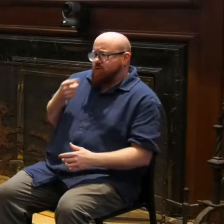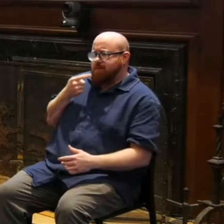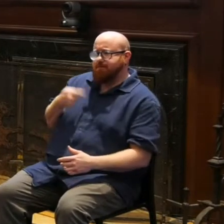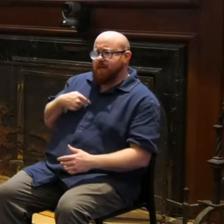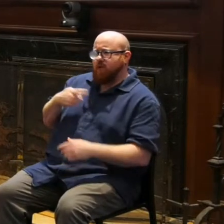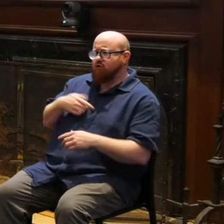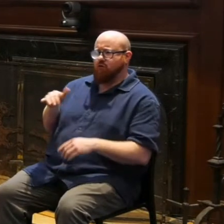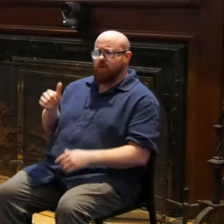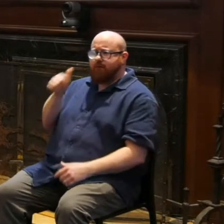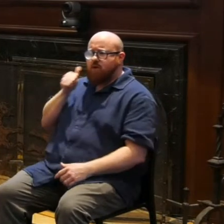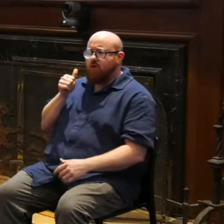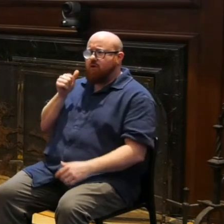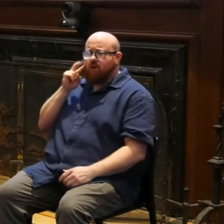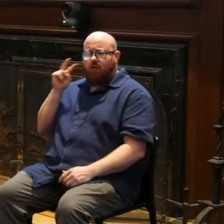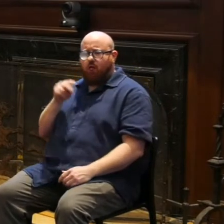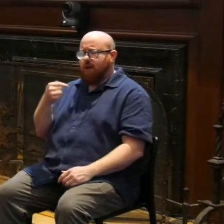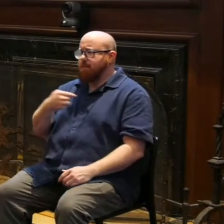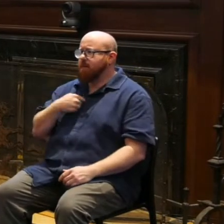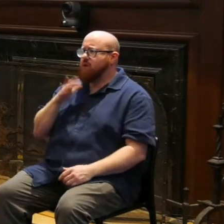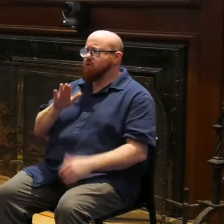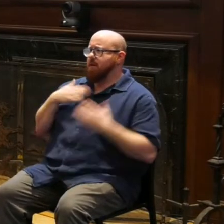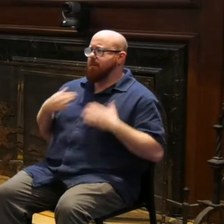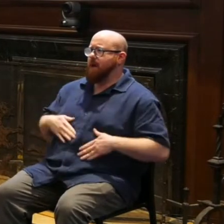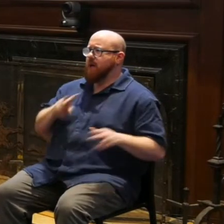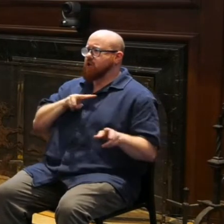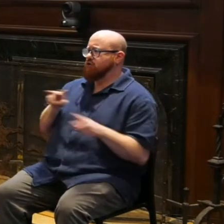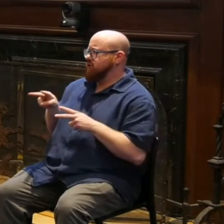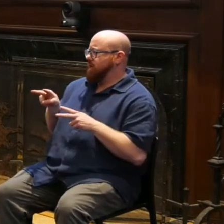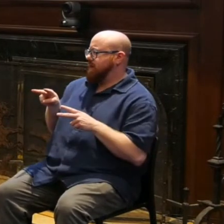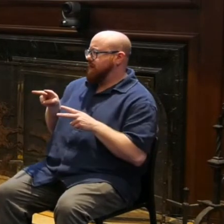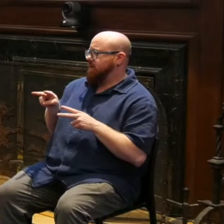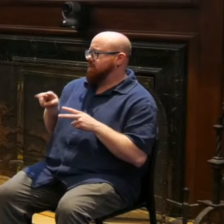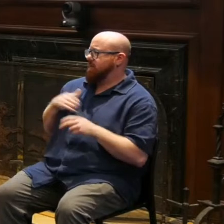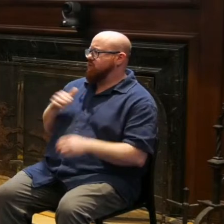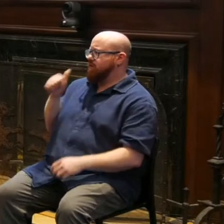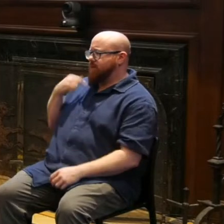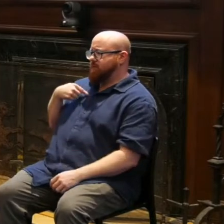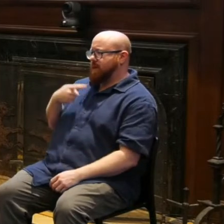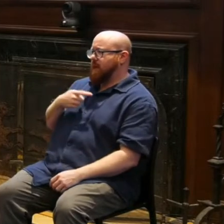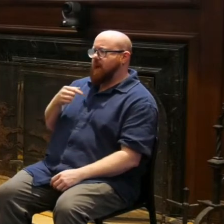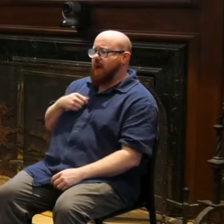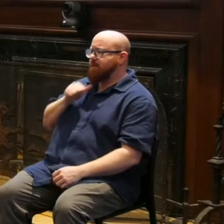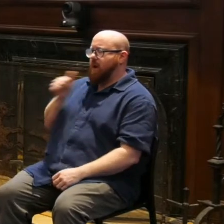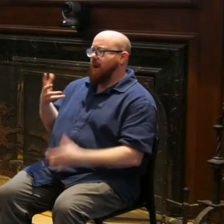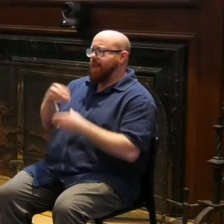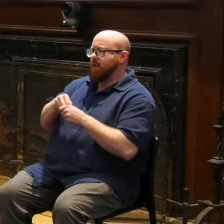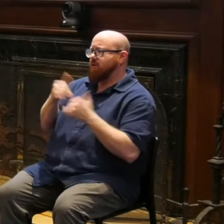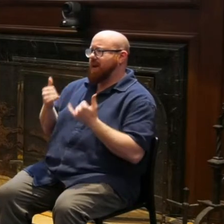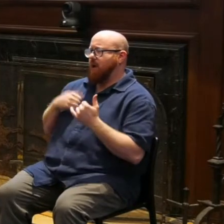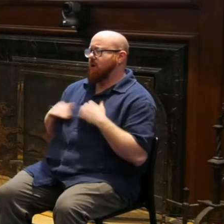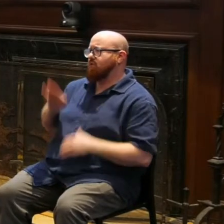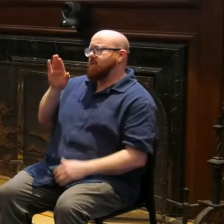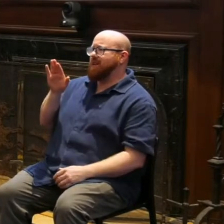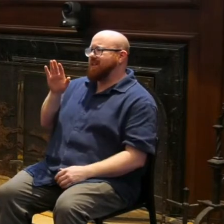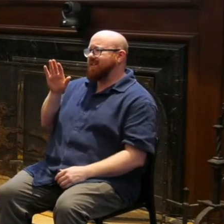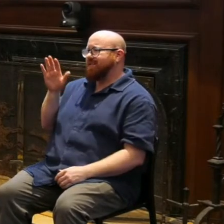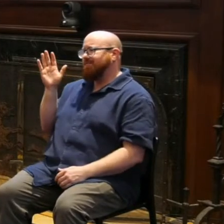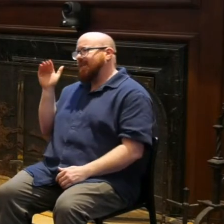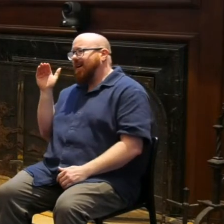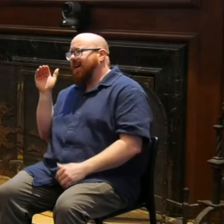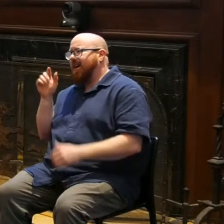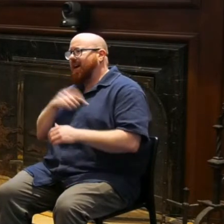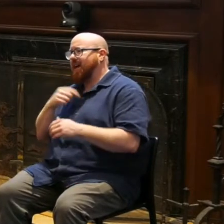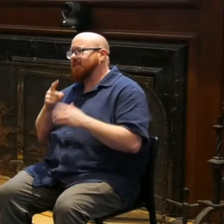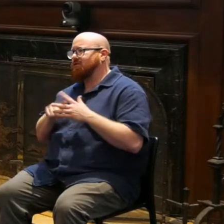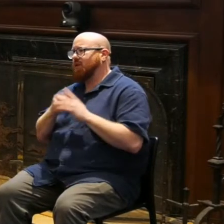body's shifting subtly to slowly shut me out. No longer included, I raise my hand in farewell, politely slipping away, neither acknowledged